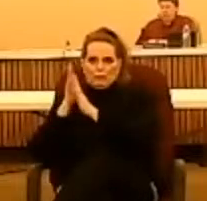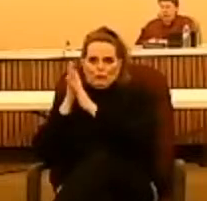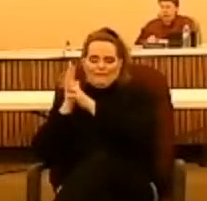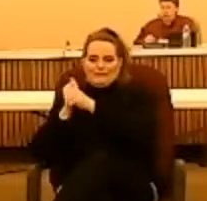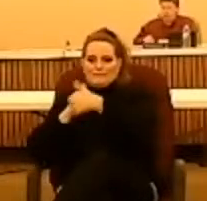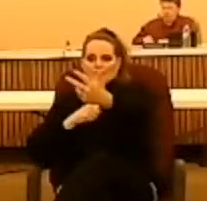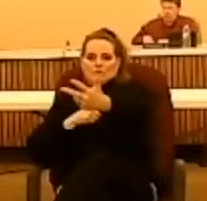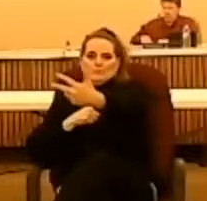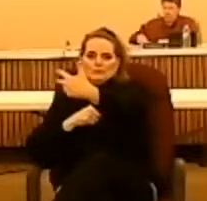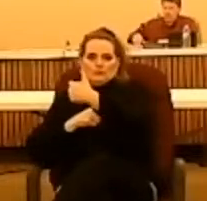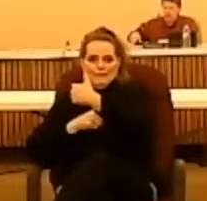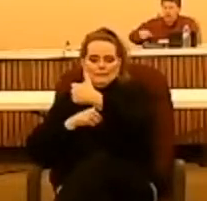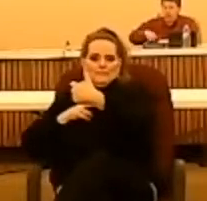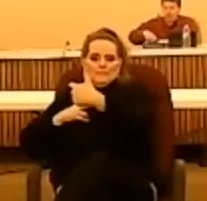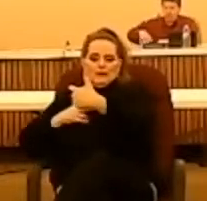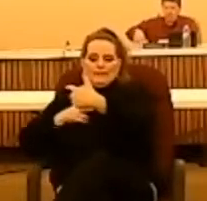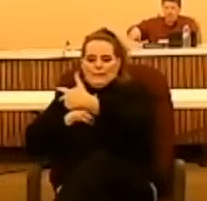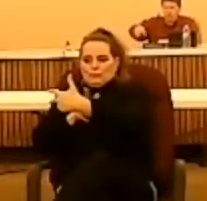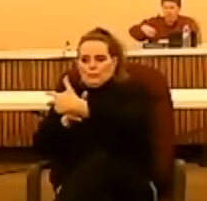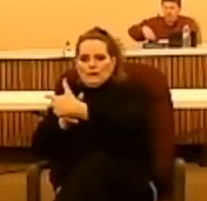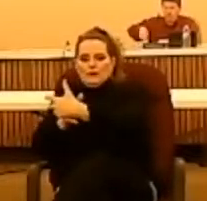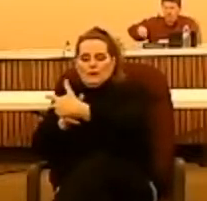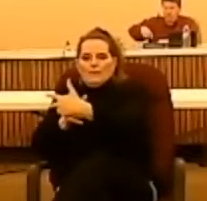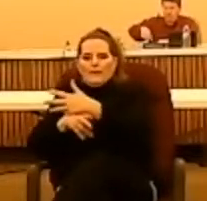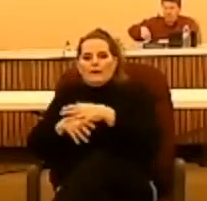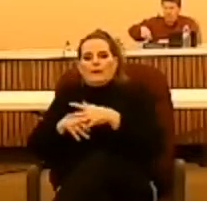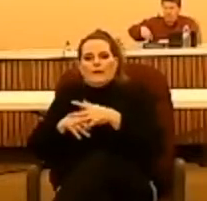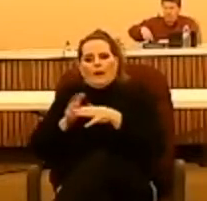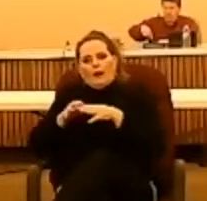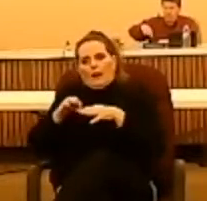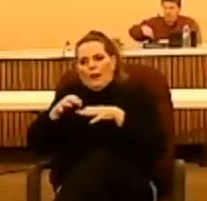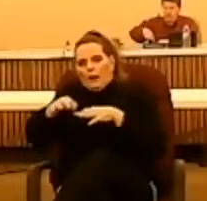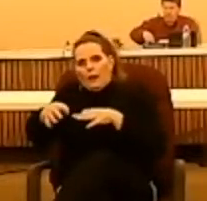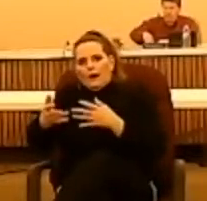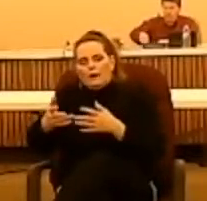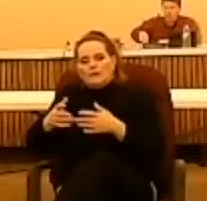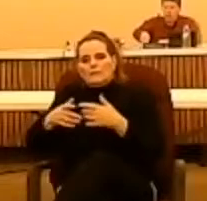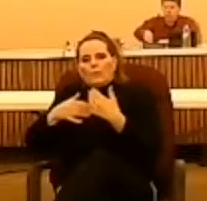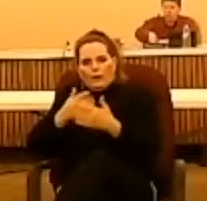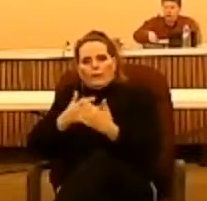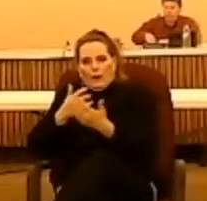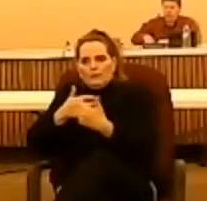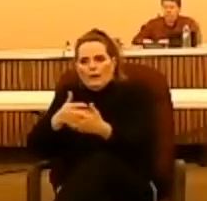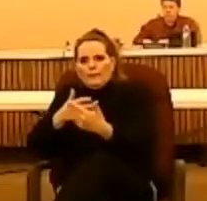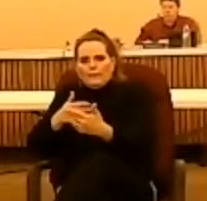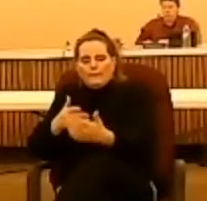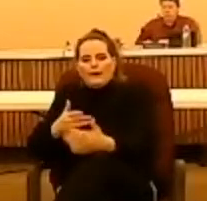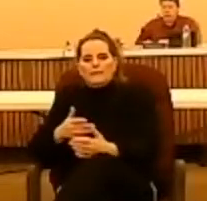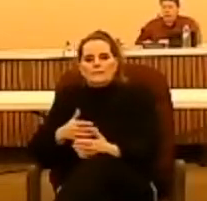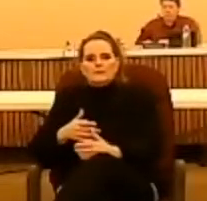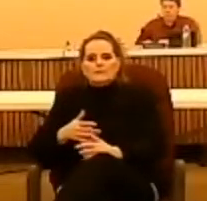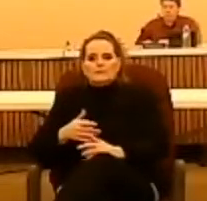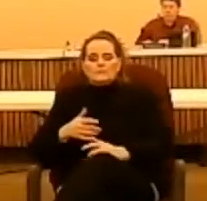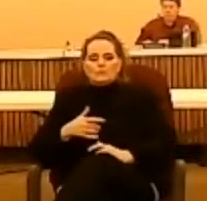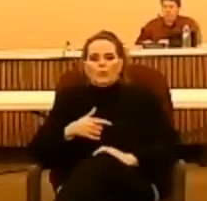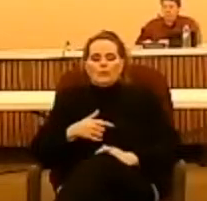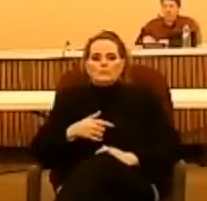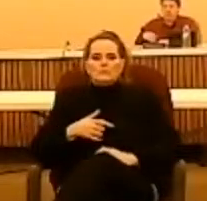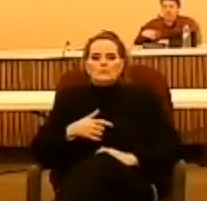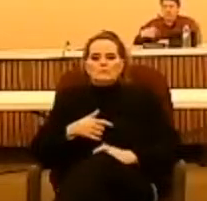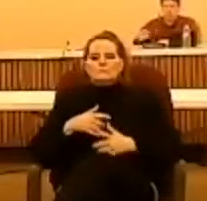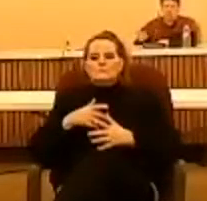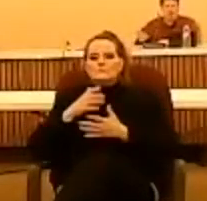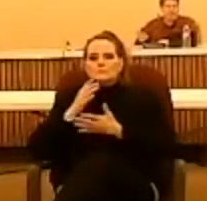that delays how much, you know, with an always stop, only one of those stop signs can go at a time, and